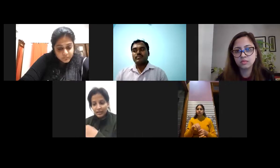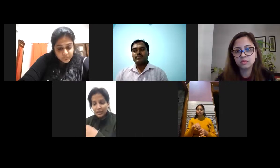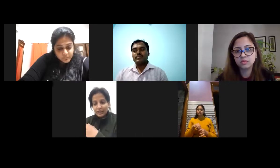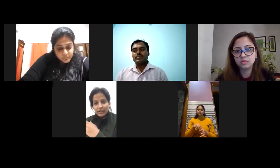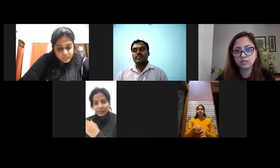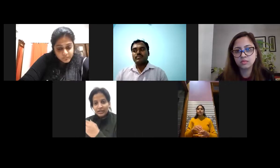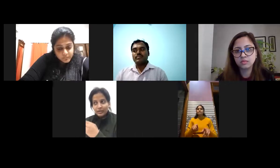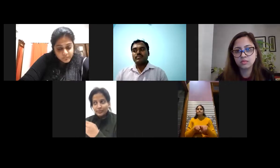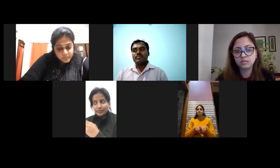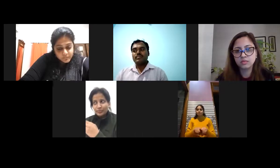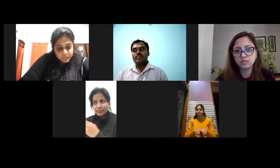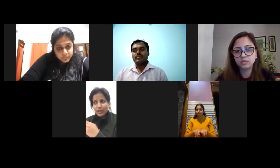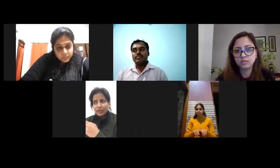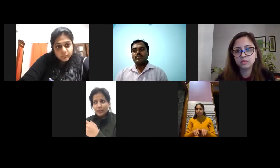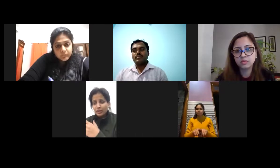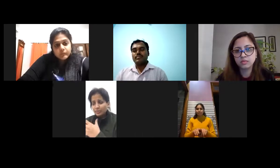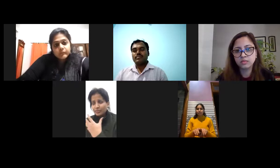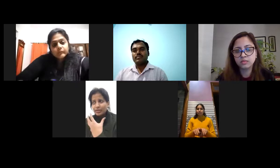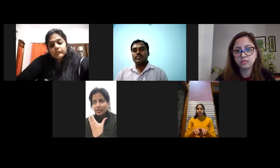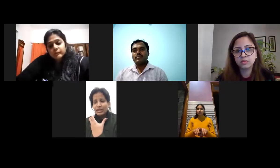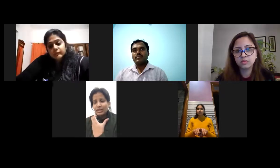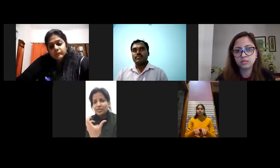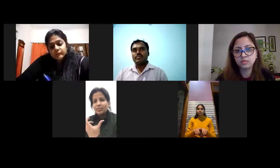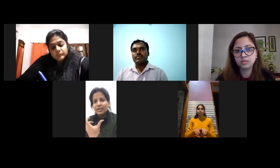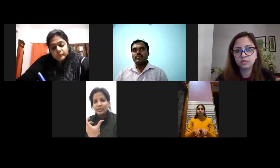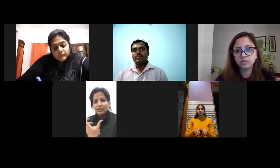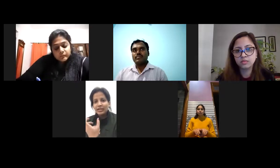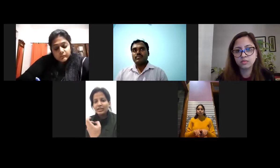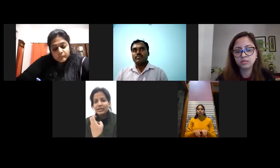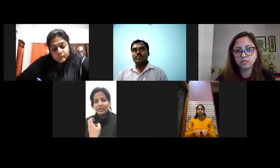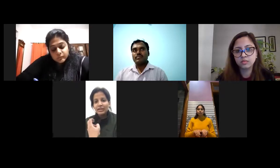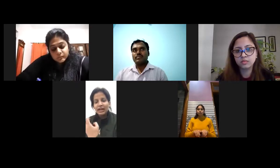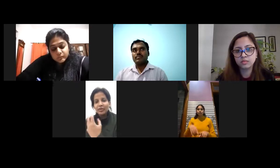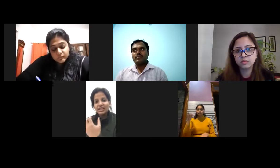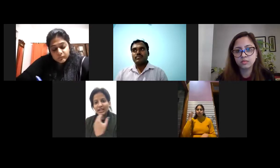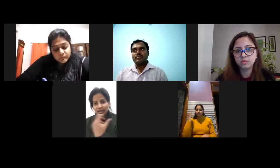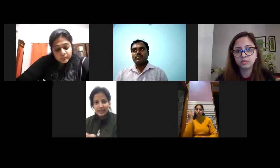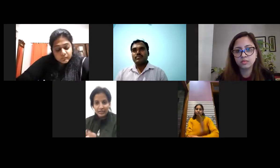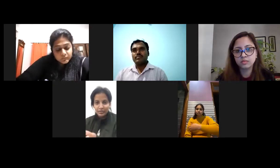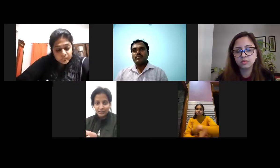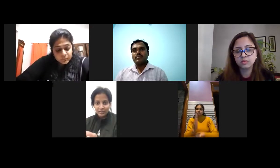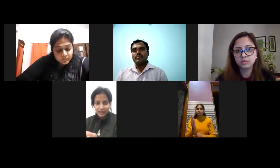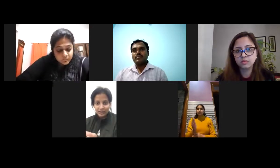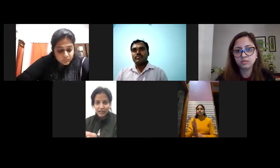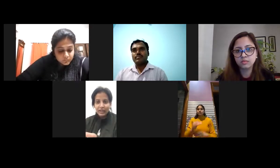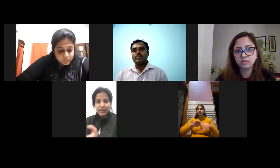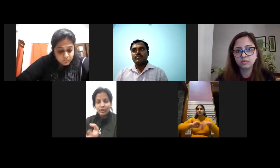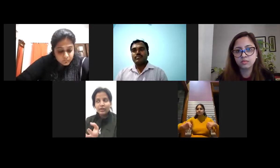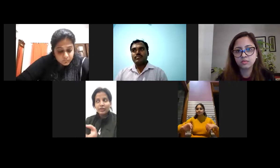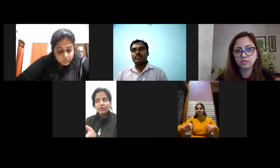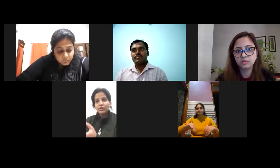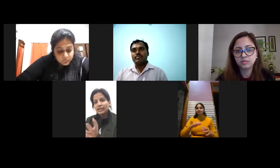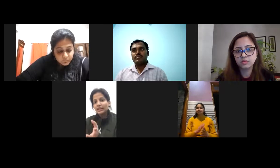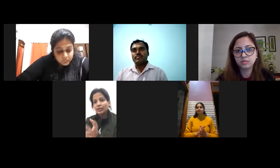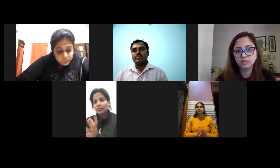parallelly there was a assumption by the people that the disabled have to be segregated by the society in order for